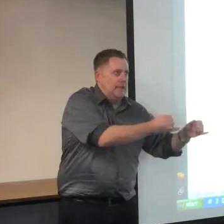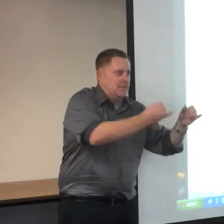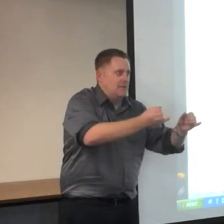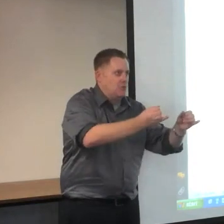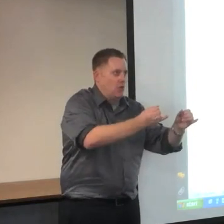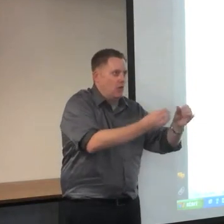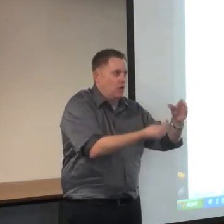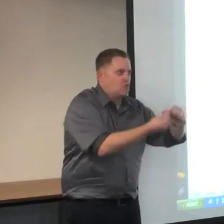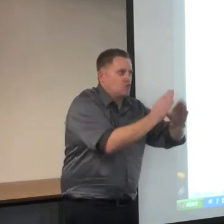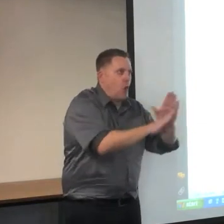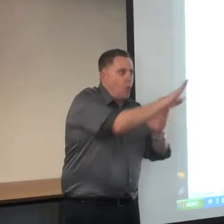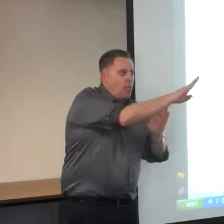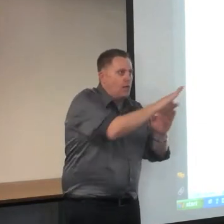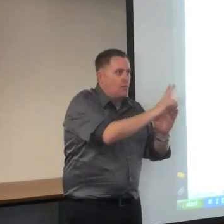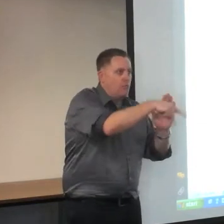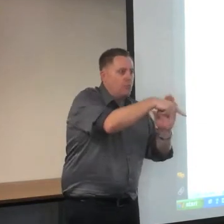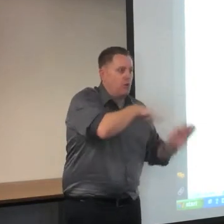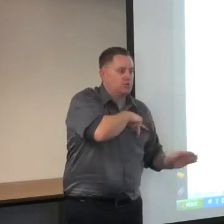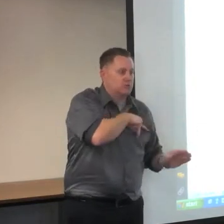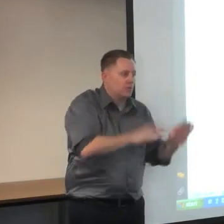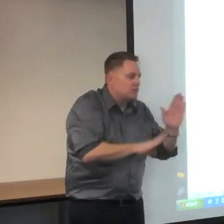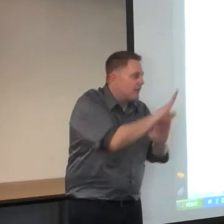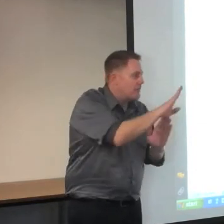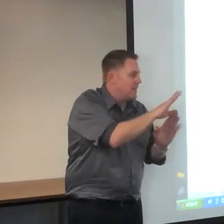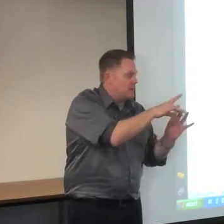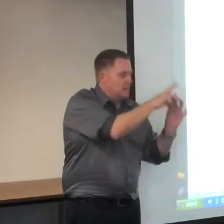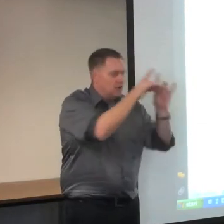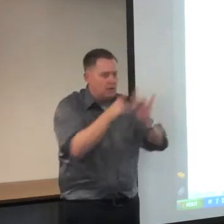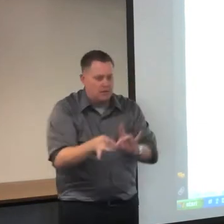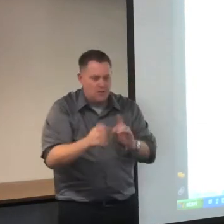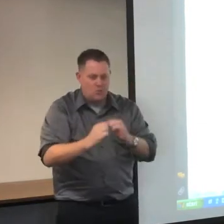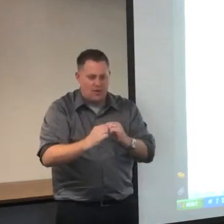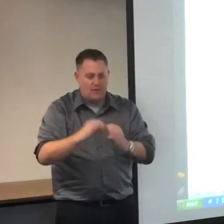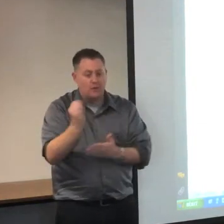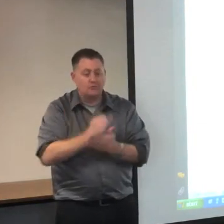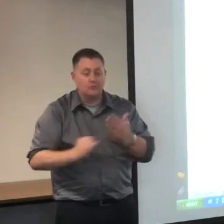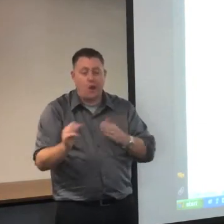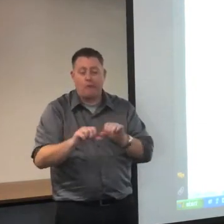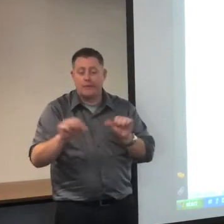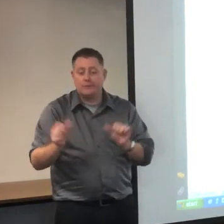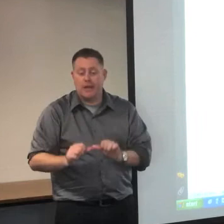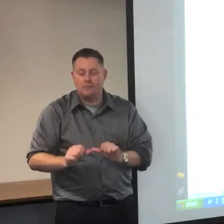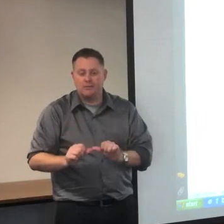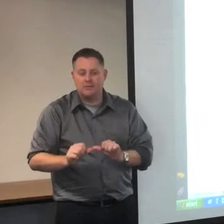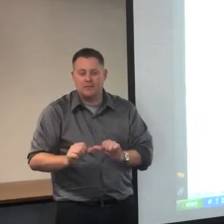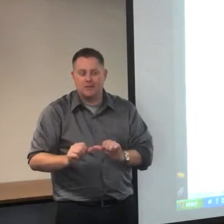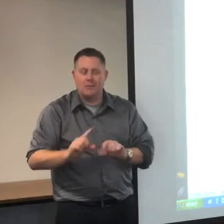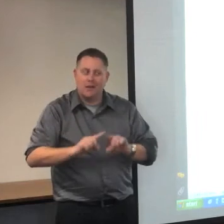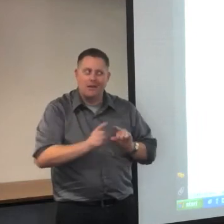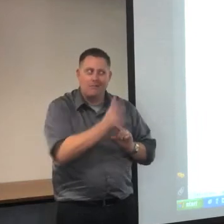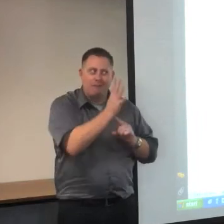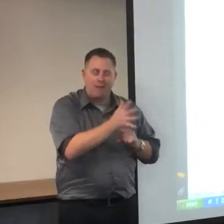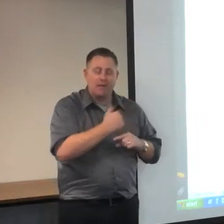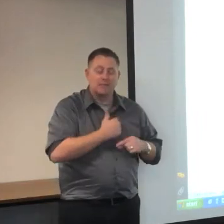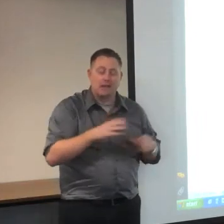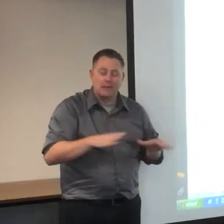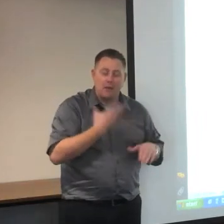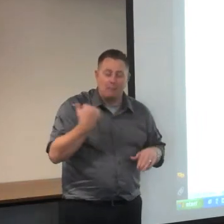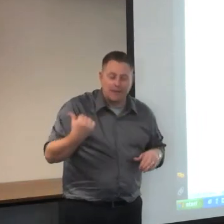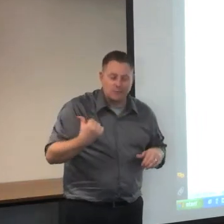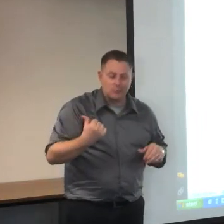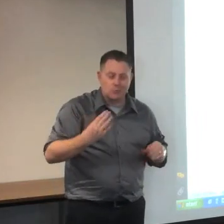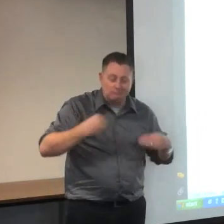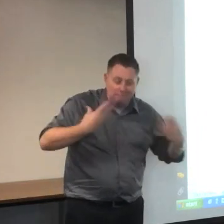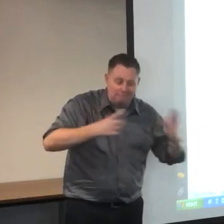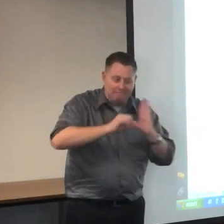individual growth and personal development to simply drawing shapes, but in 5 minutes I did my best to illustrate a